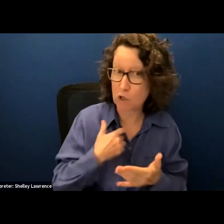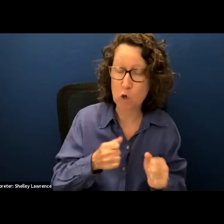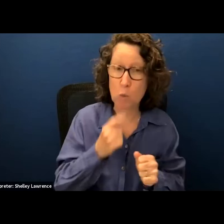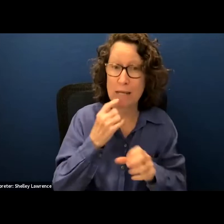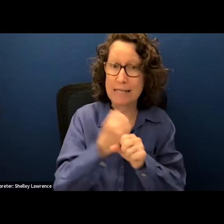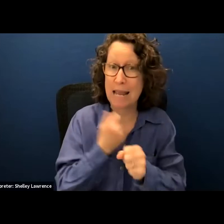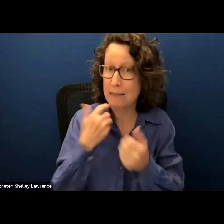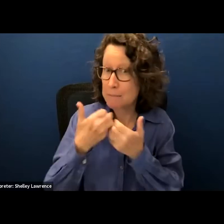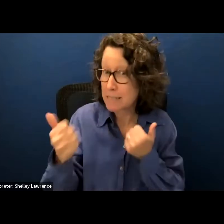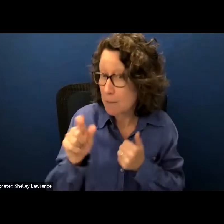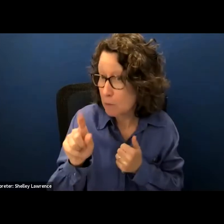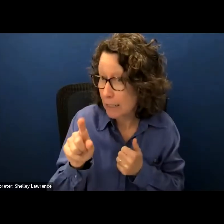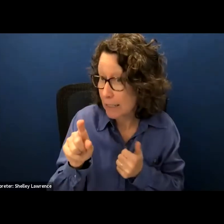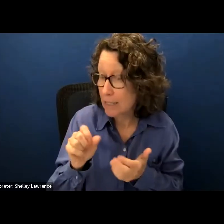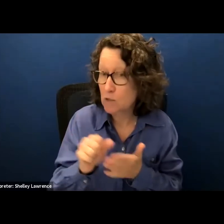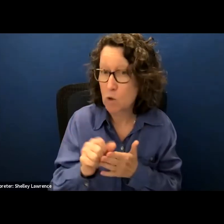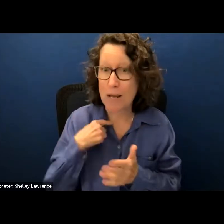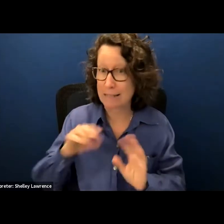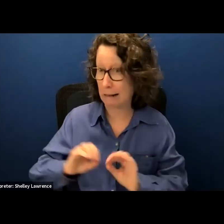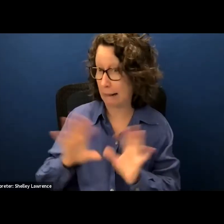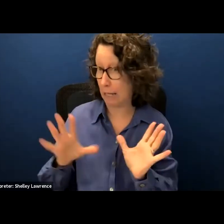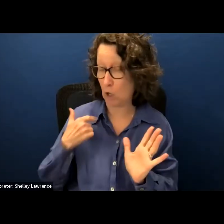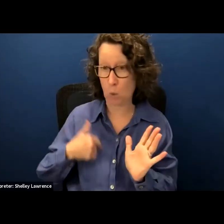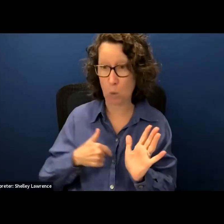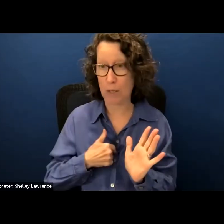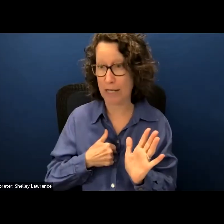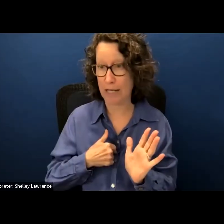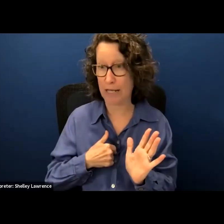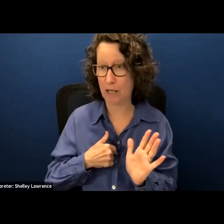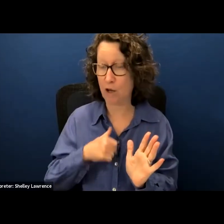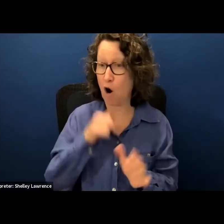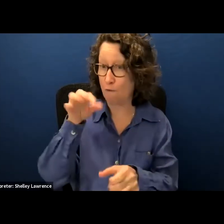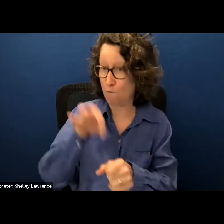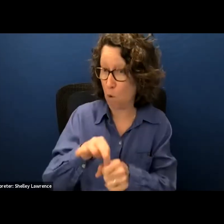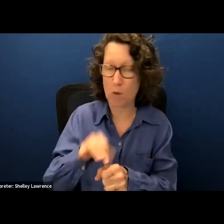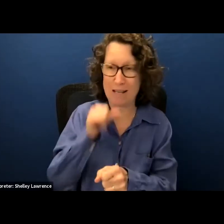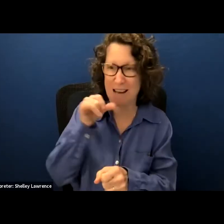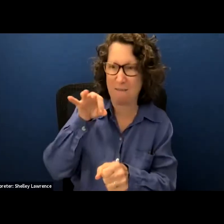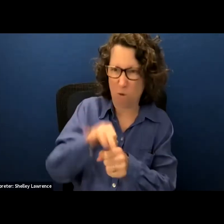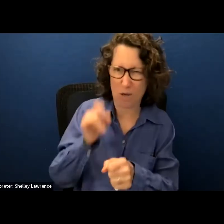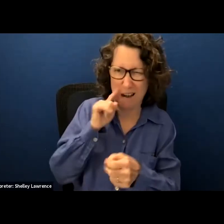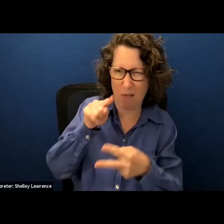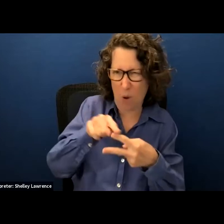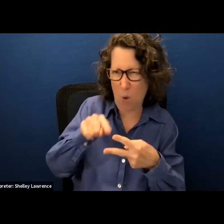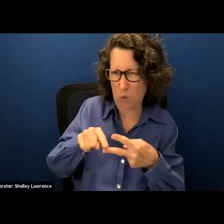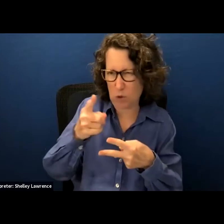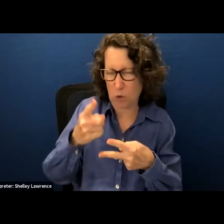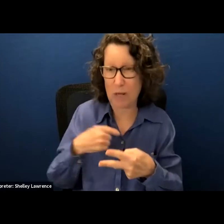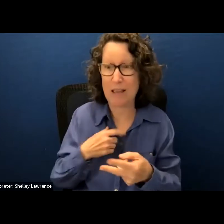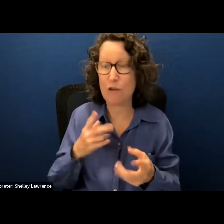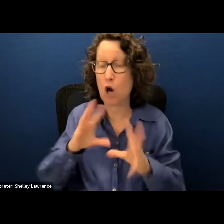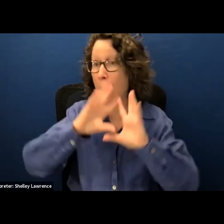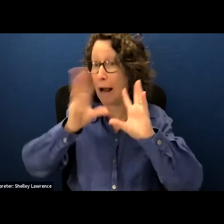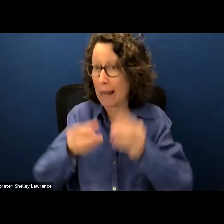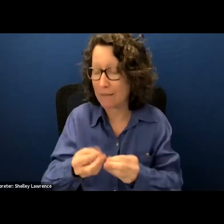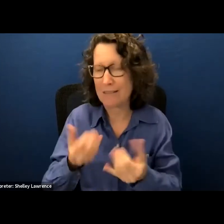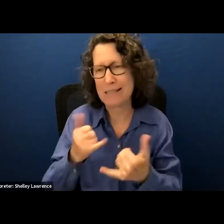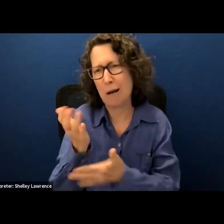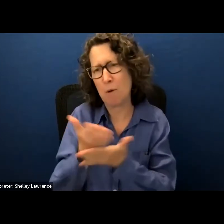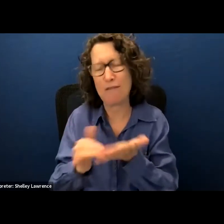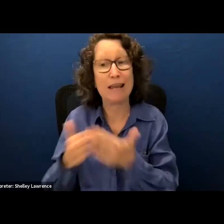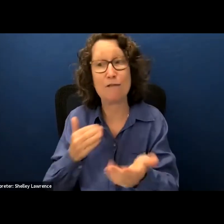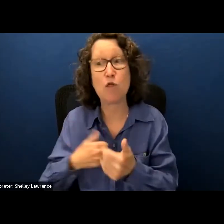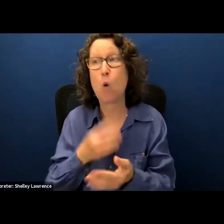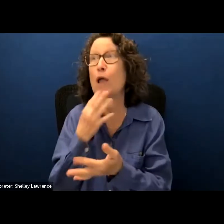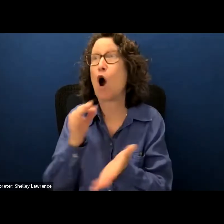those items separately, just so that it's clear that our vote is not voted on that? Because if you're taking it collectively, it's still part of that, even though